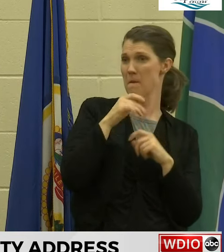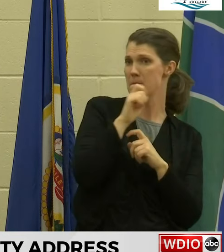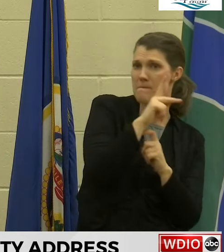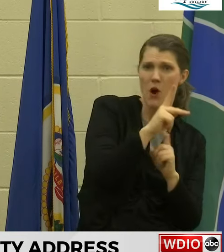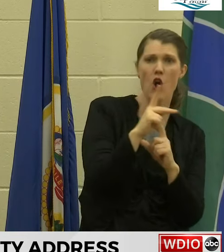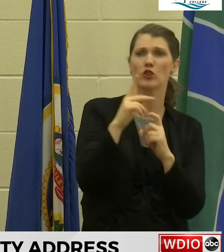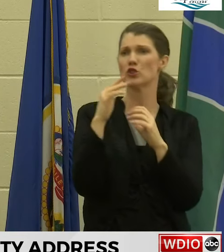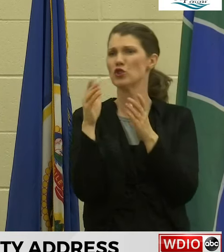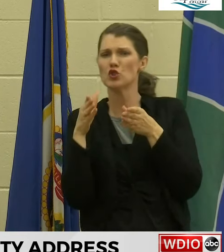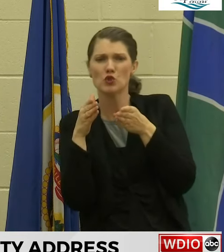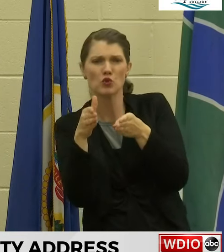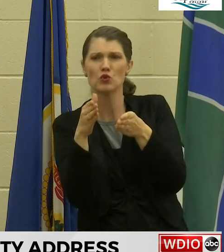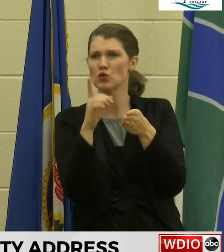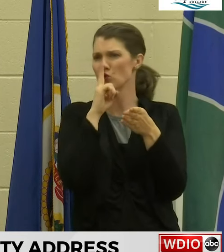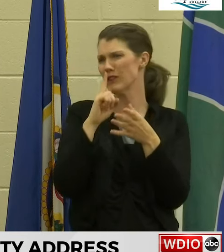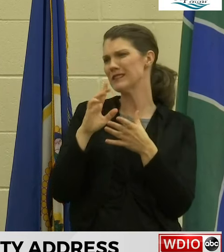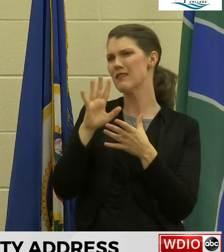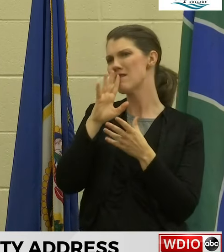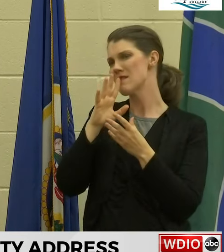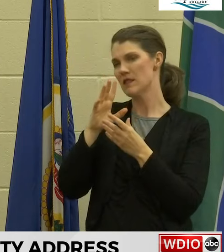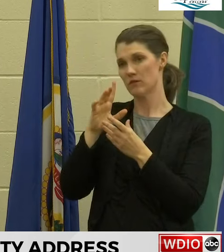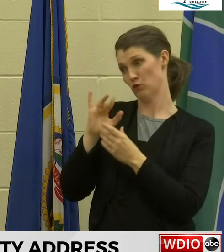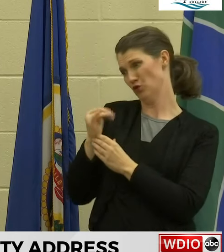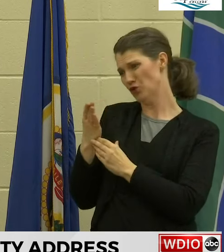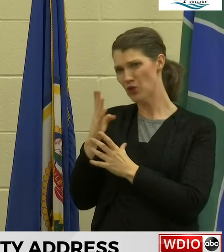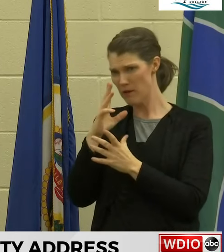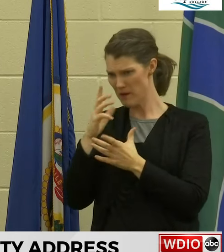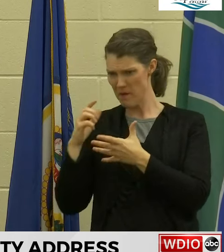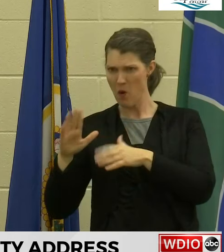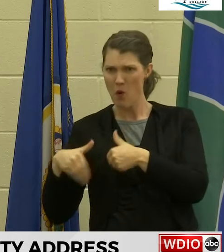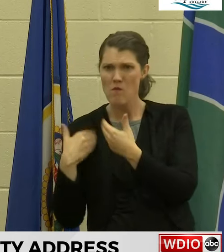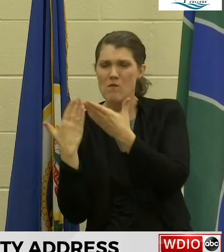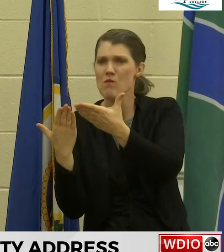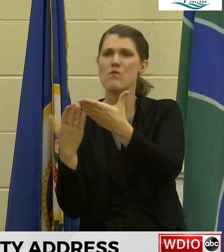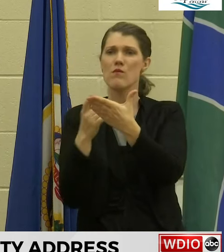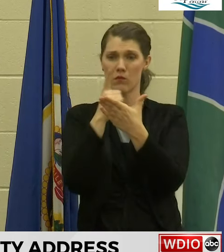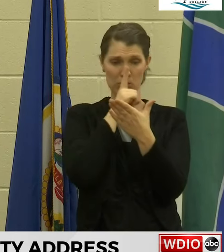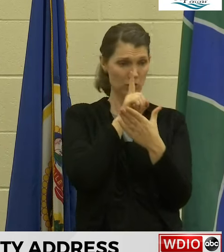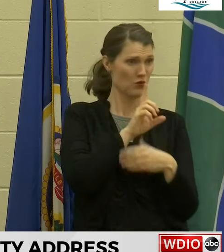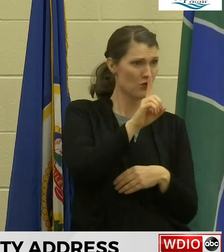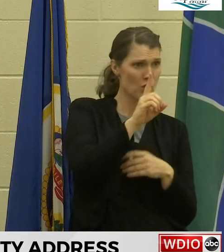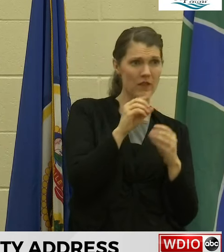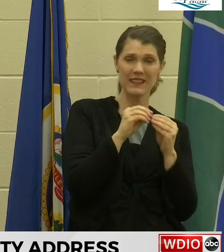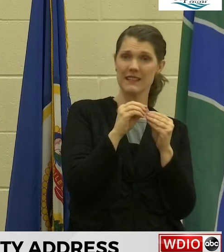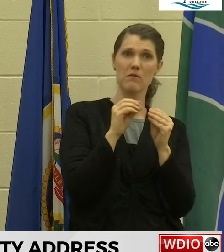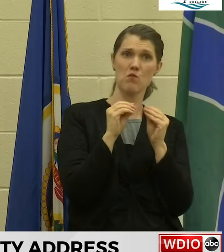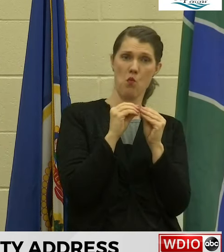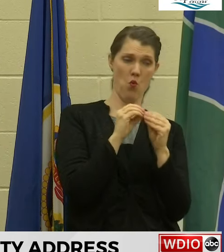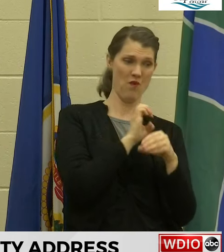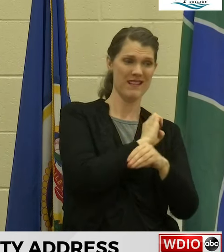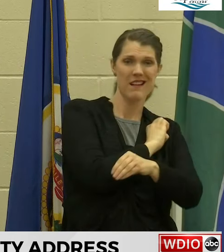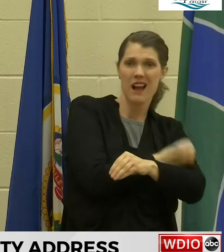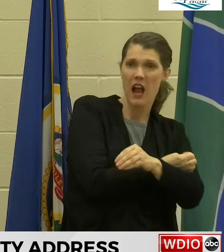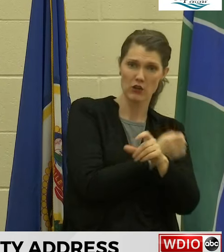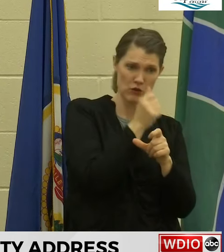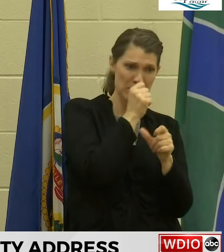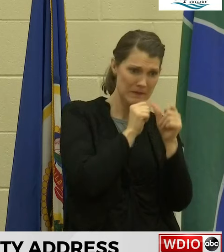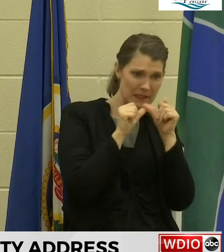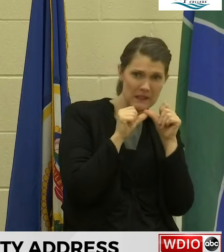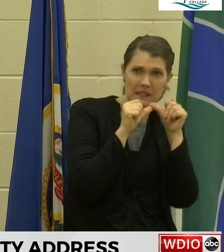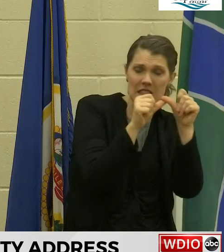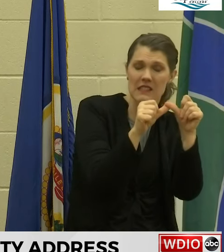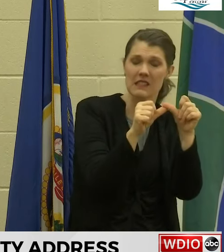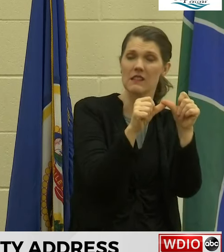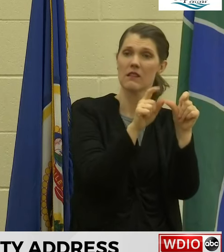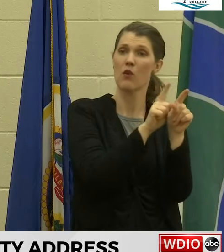infrastructure, connecting jobs with those who need them, making Duluth more sustainable and energy resilient, and